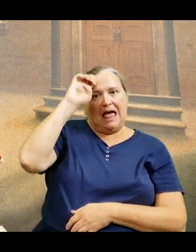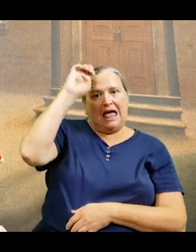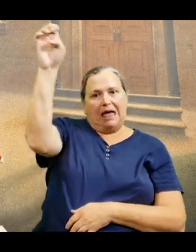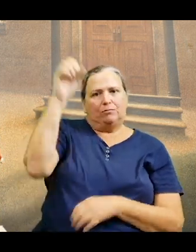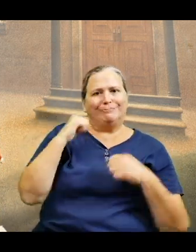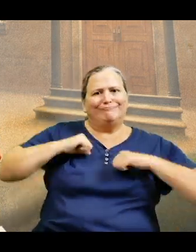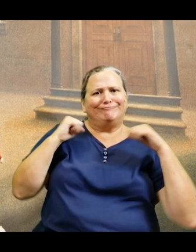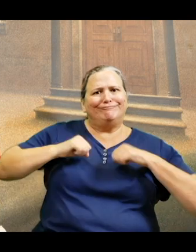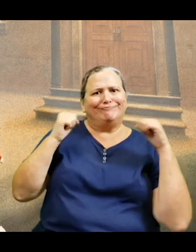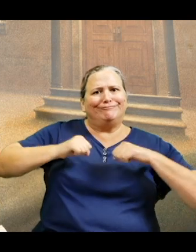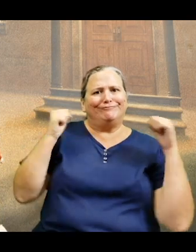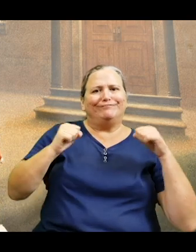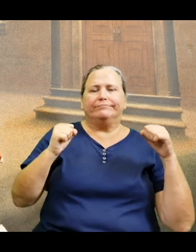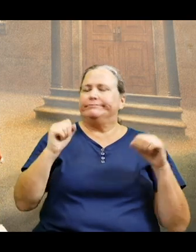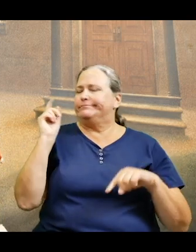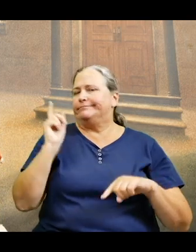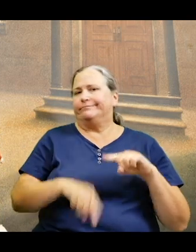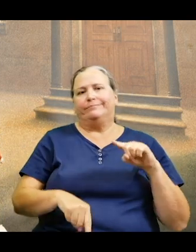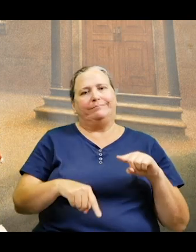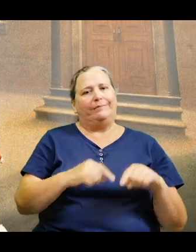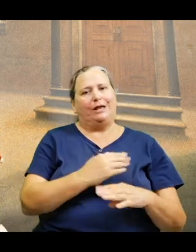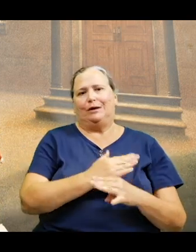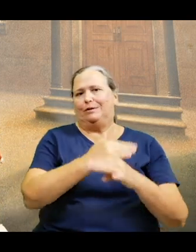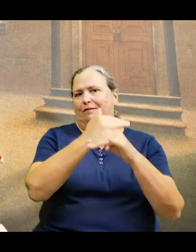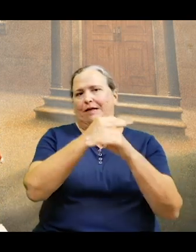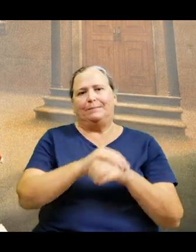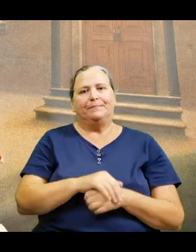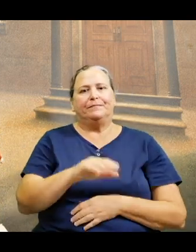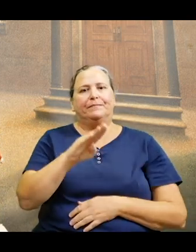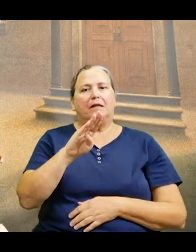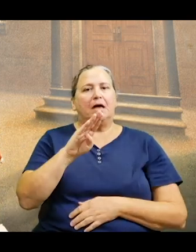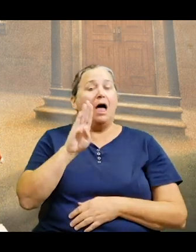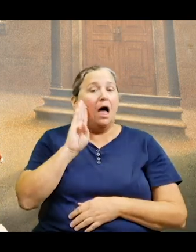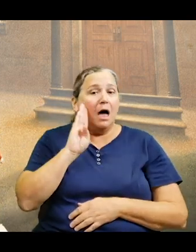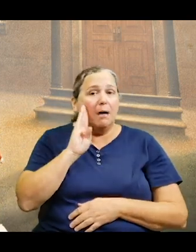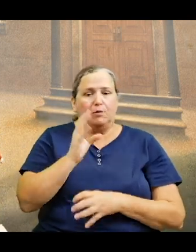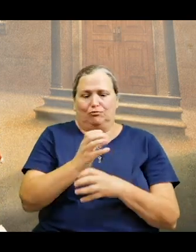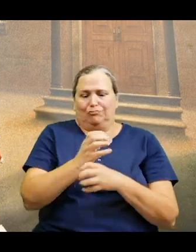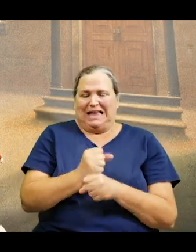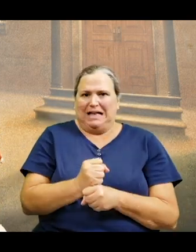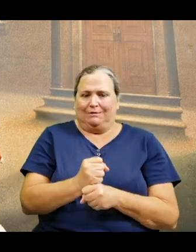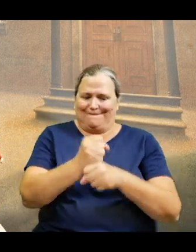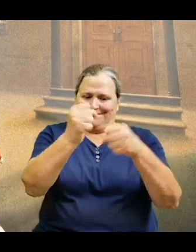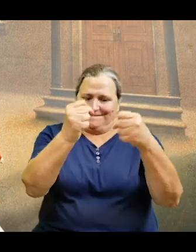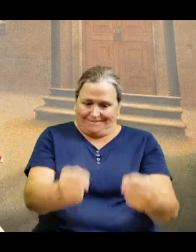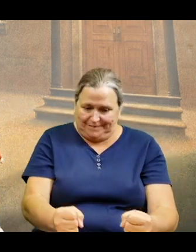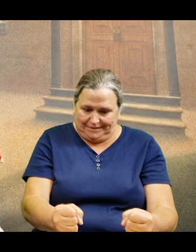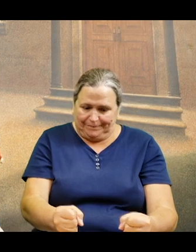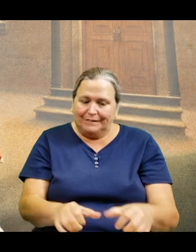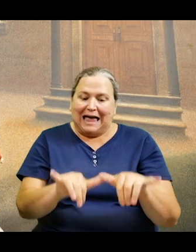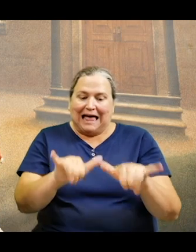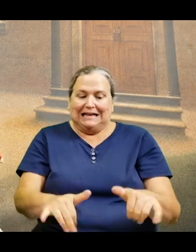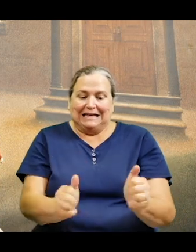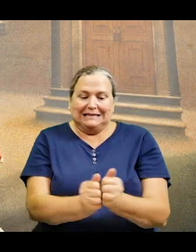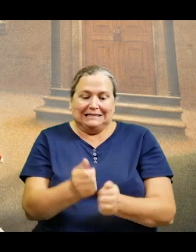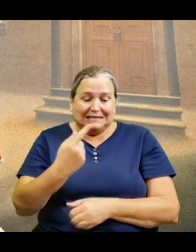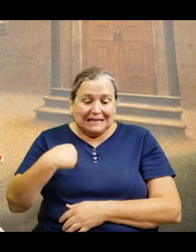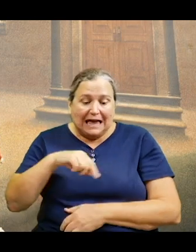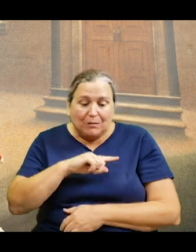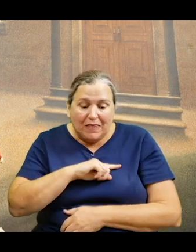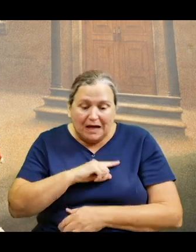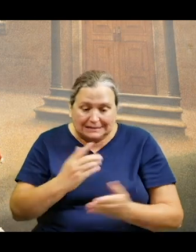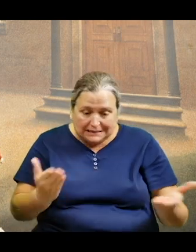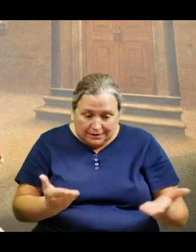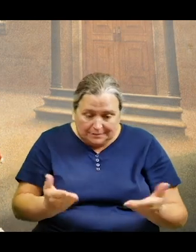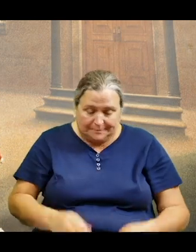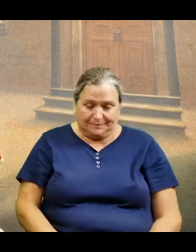his wings, but it was no use. Bull held him firmly to the ground. "Stay with us," repeated